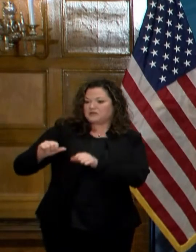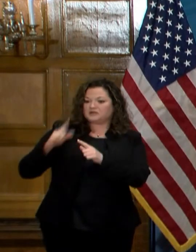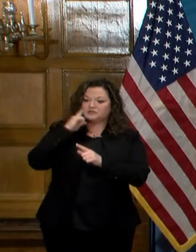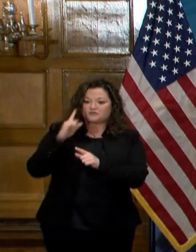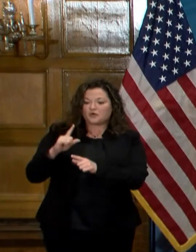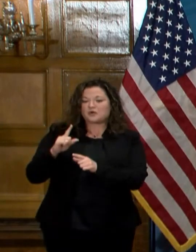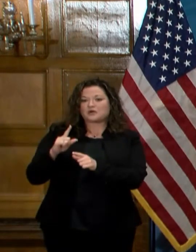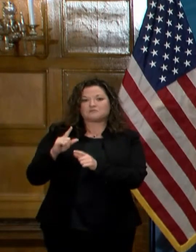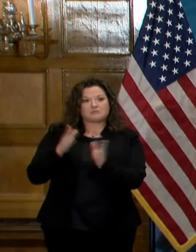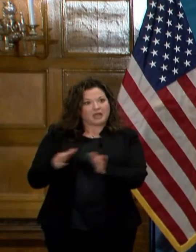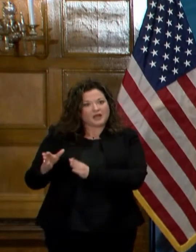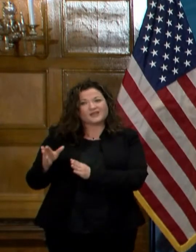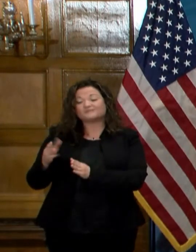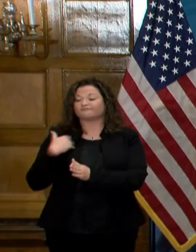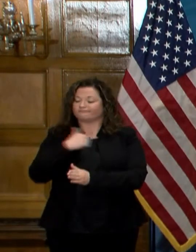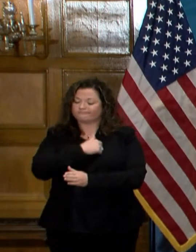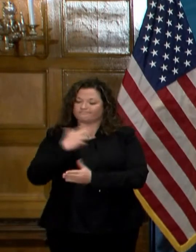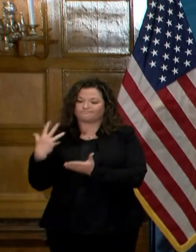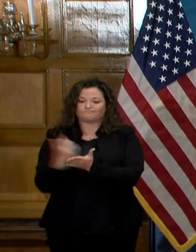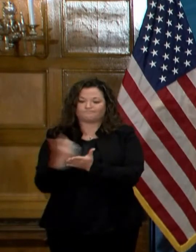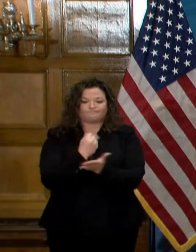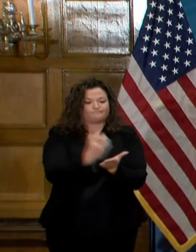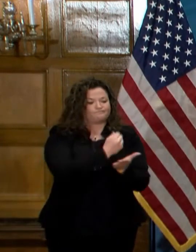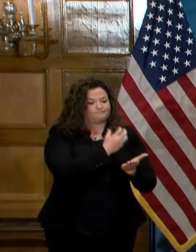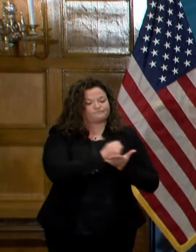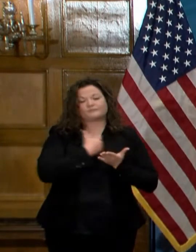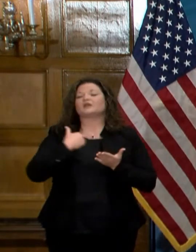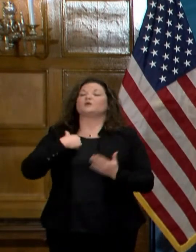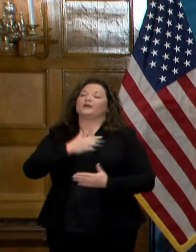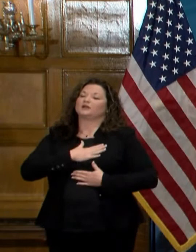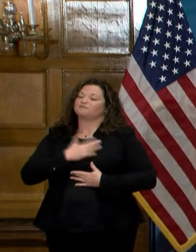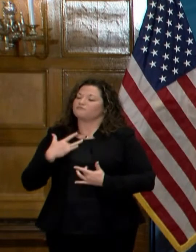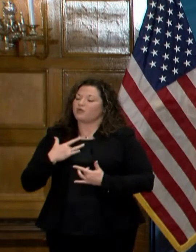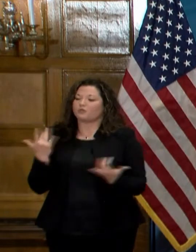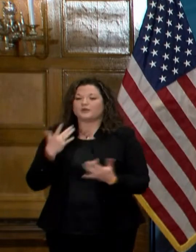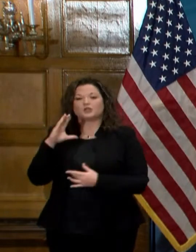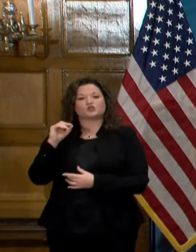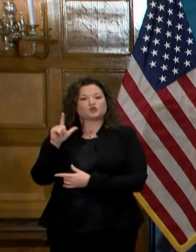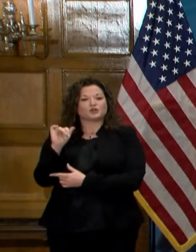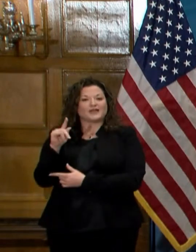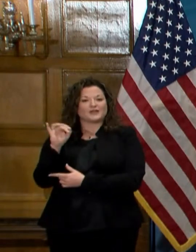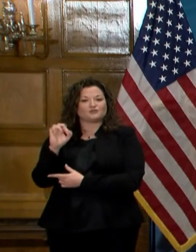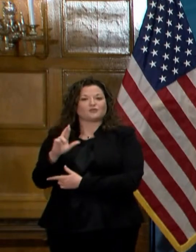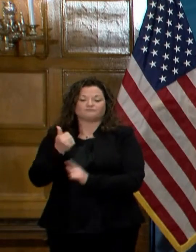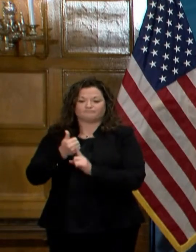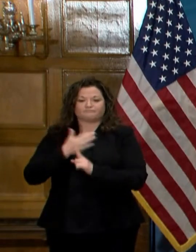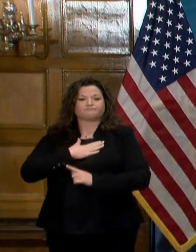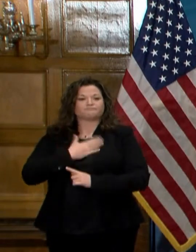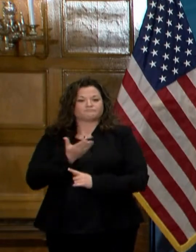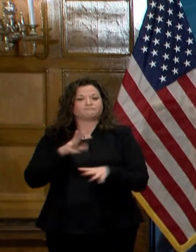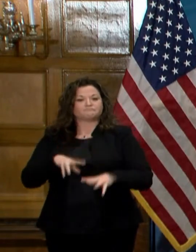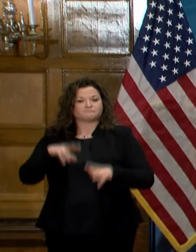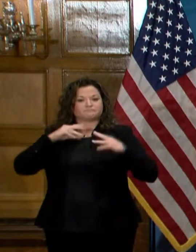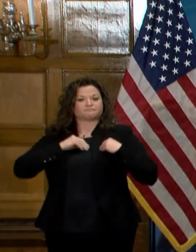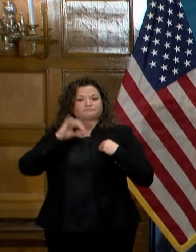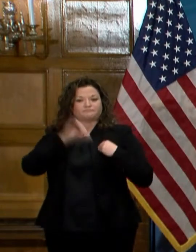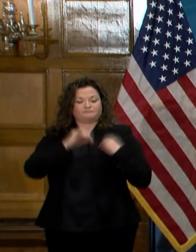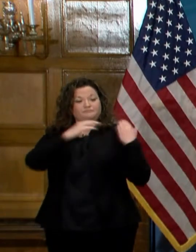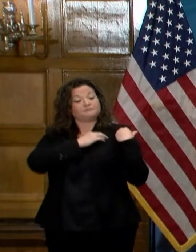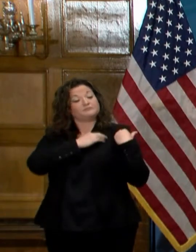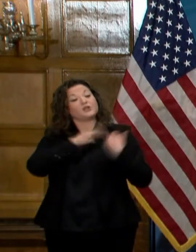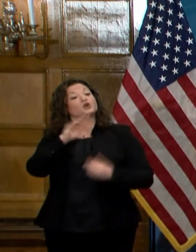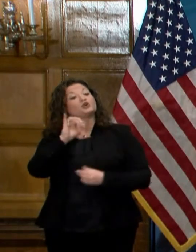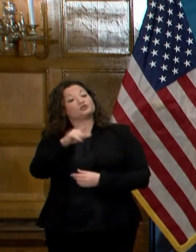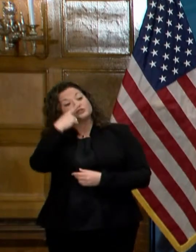utilizing. And we're delighted that Colonel Ator is able to take on that responsibility. Colonel, if you would